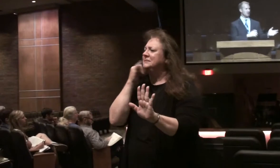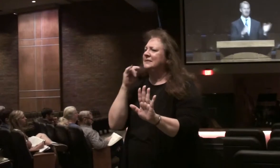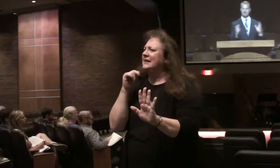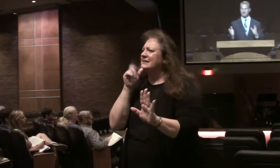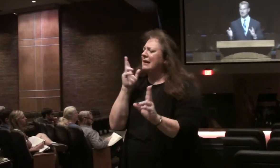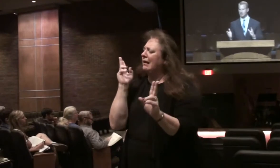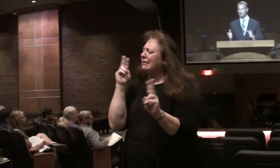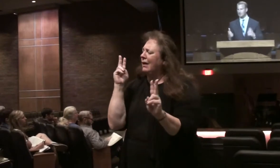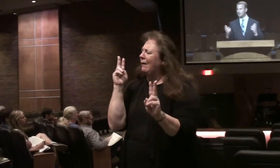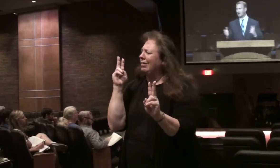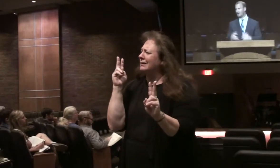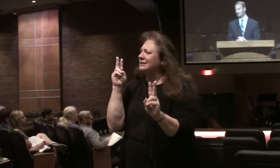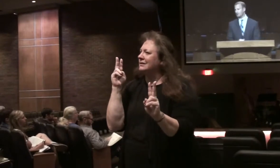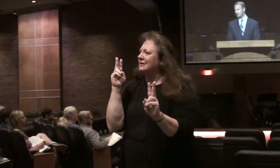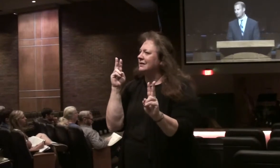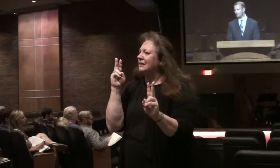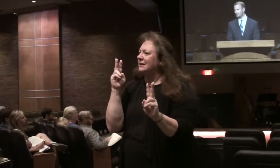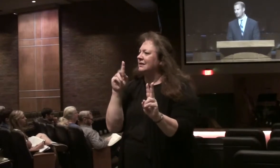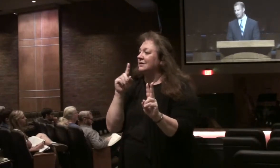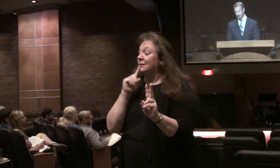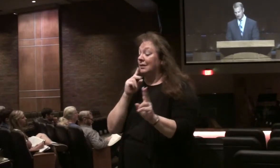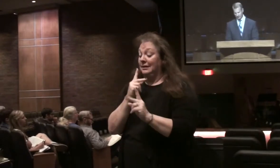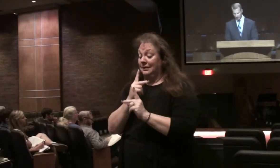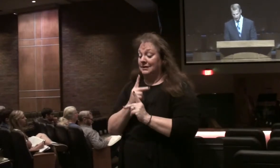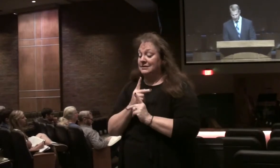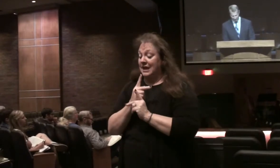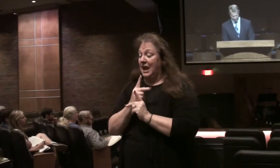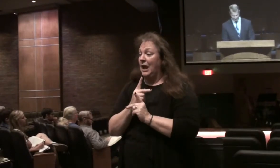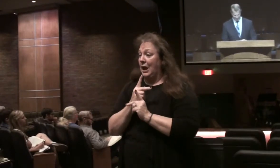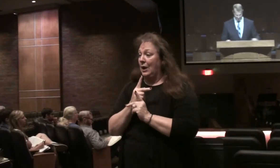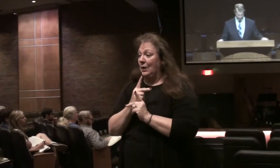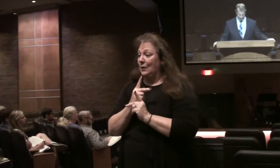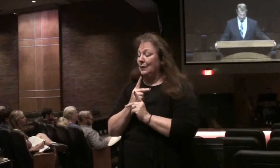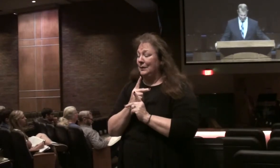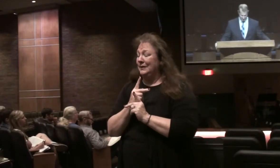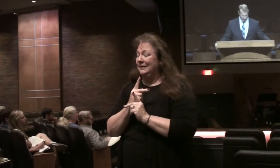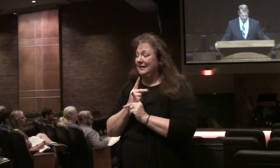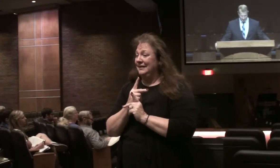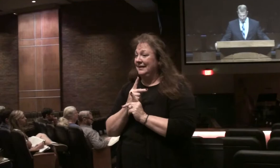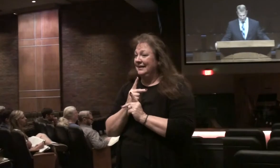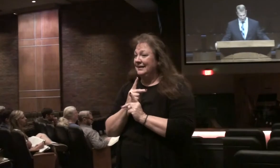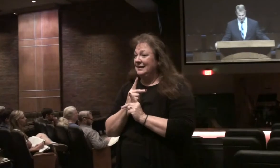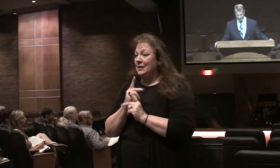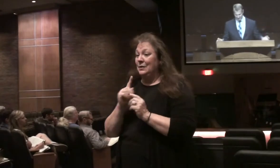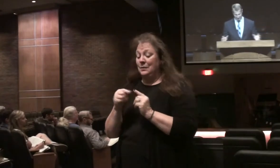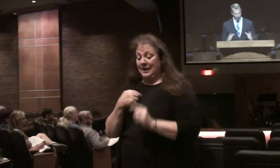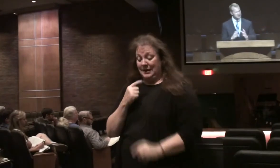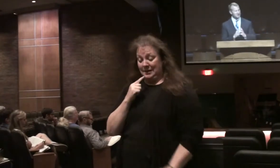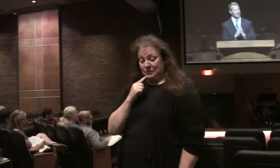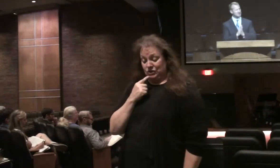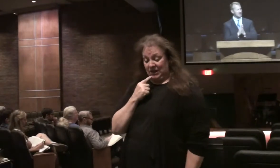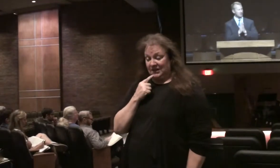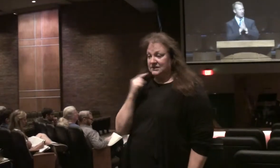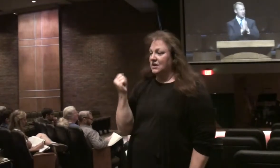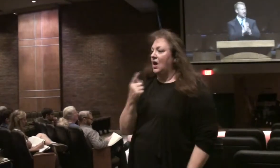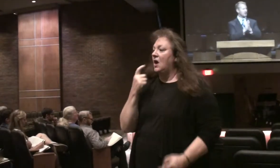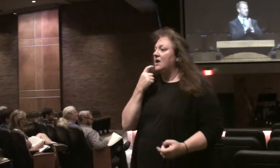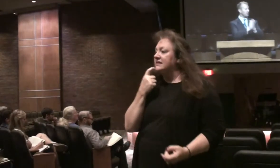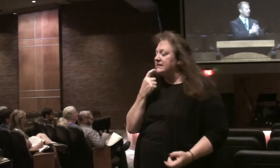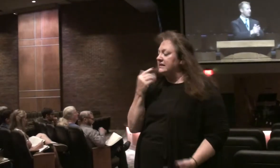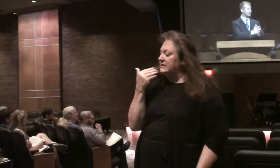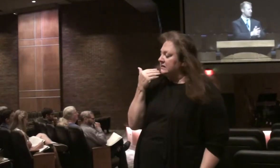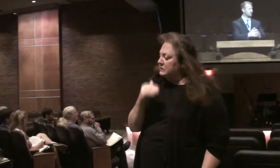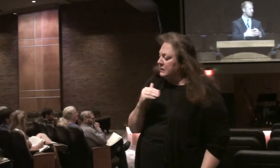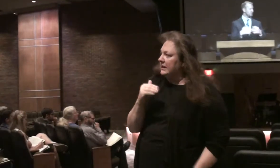isn't carelessness. It would be care, really. Care in the positive sense. In jealousy, it's all sin is not only wicked